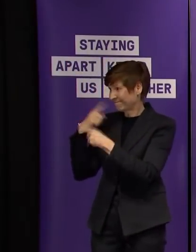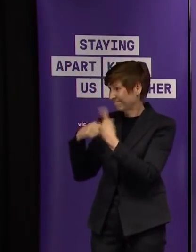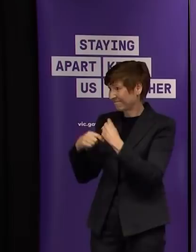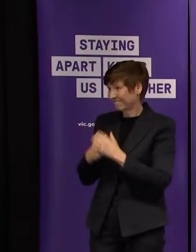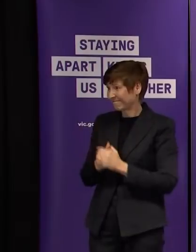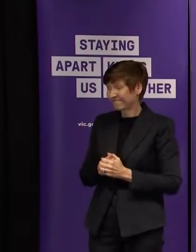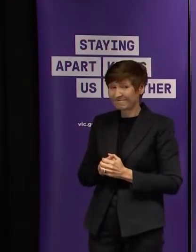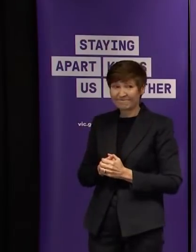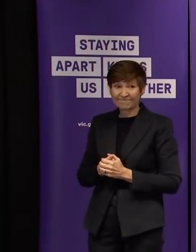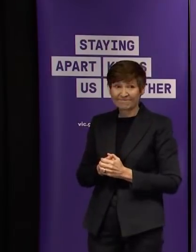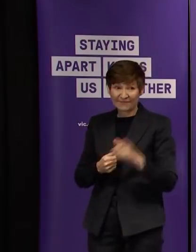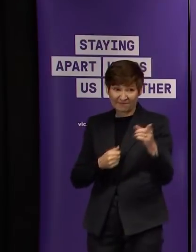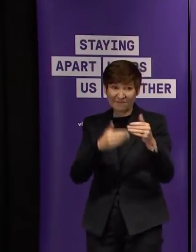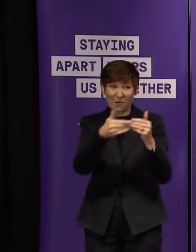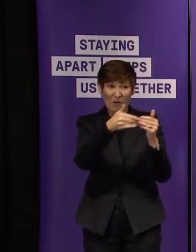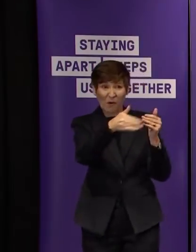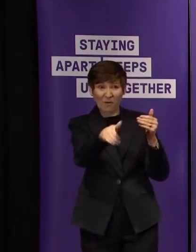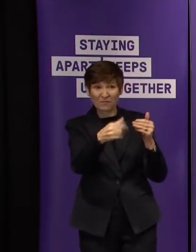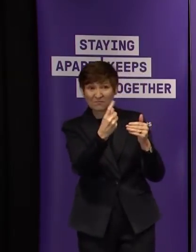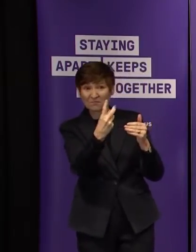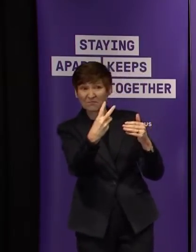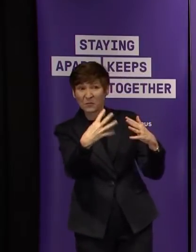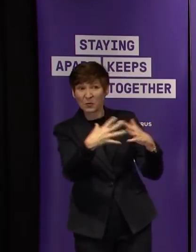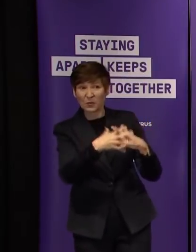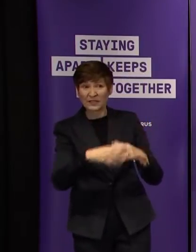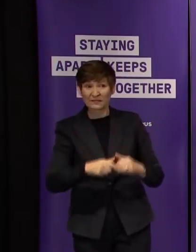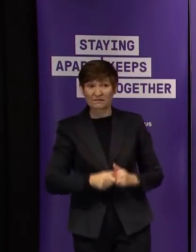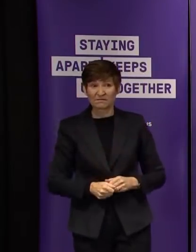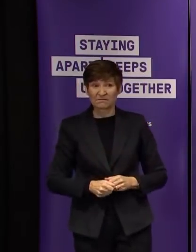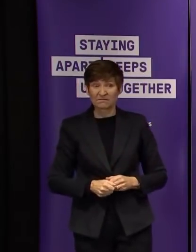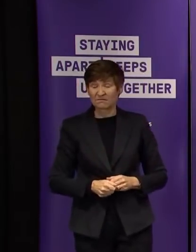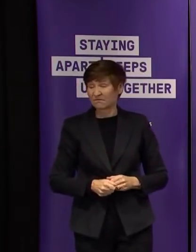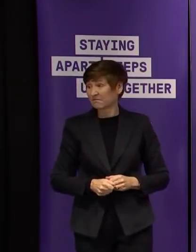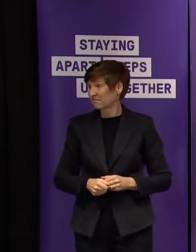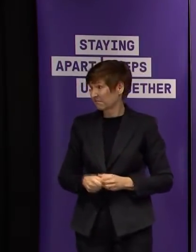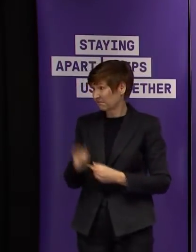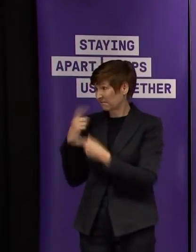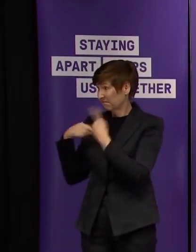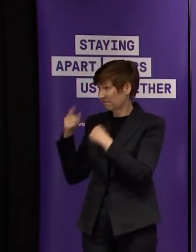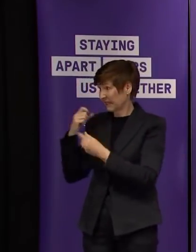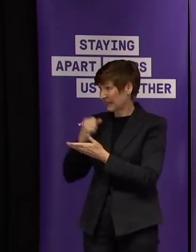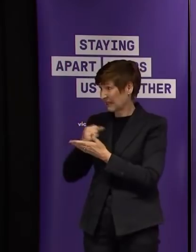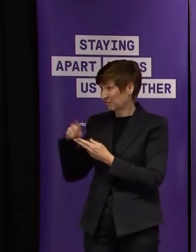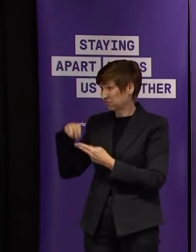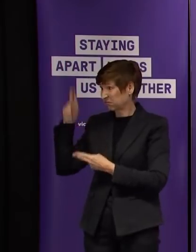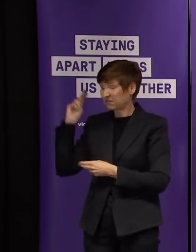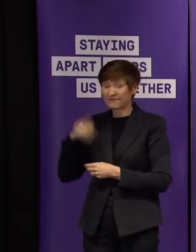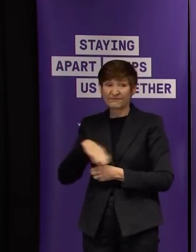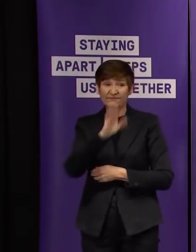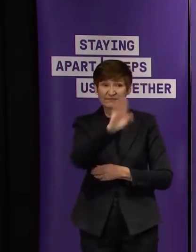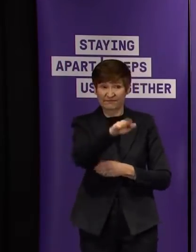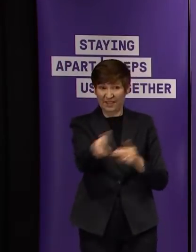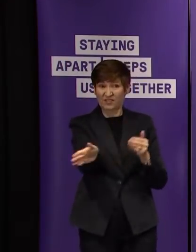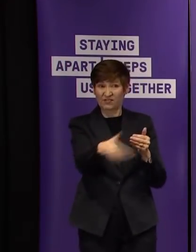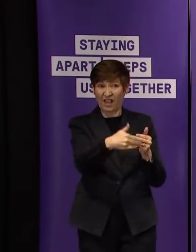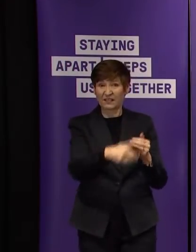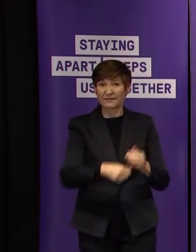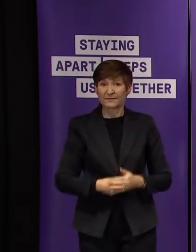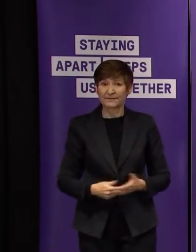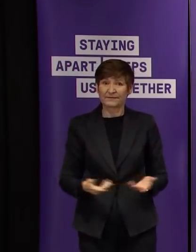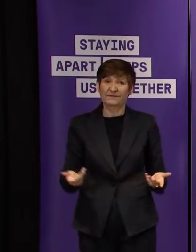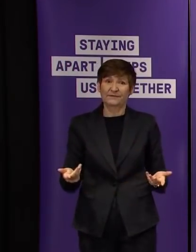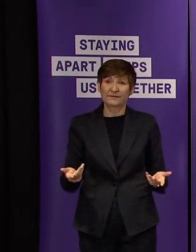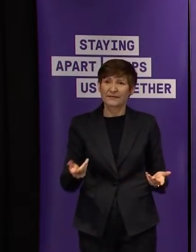weeks and then they'll be closed again. That is not an answer. I know people are disappointed. I'm disappointed too